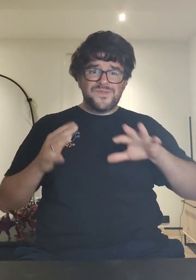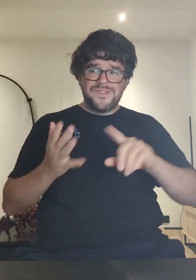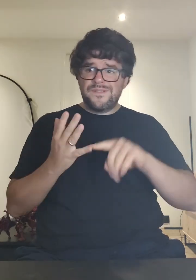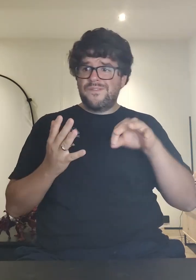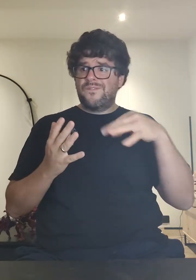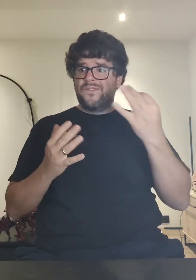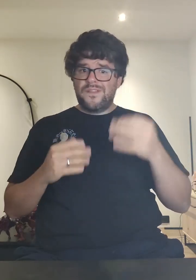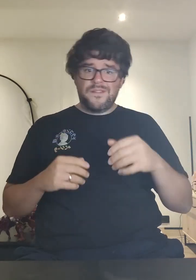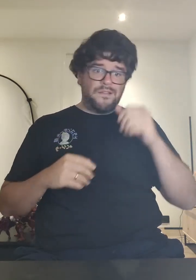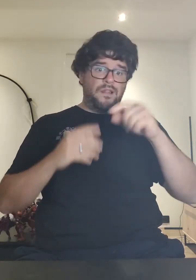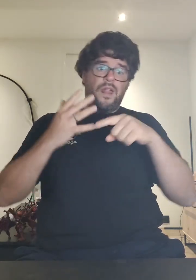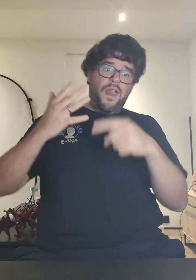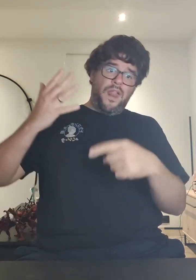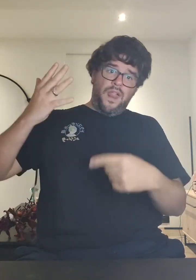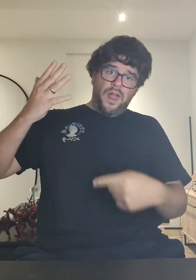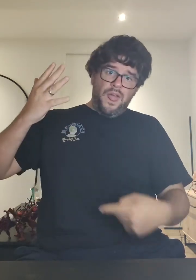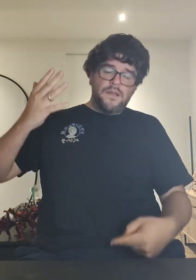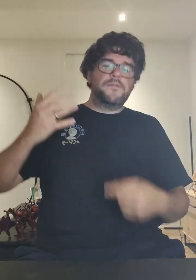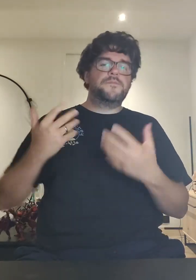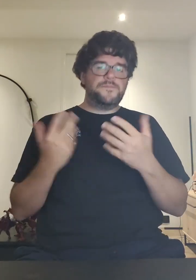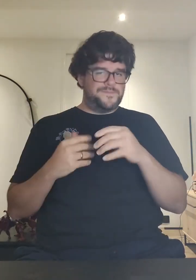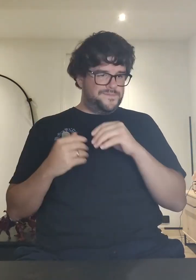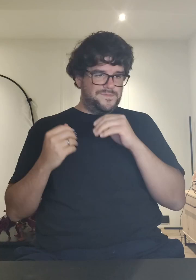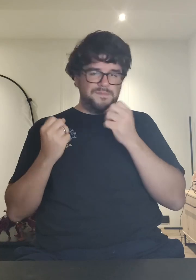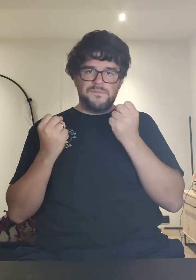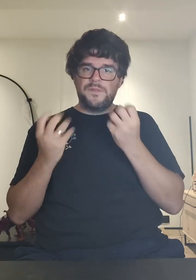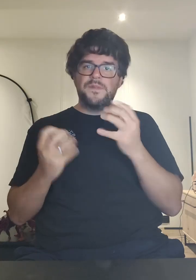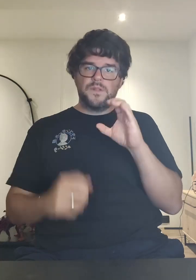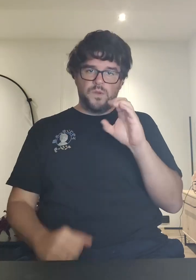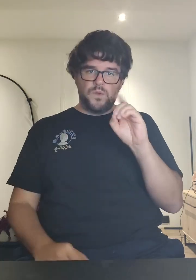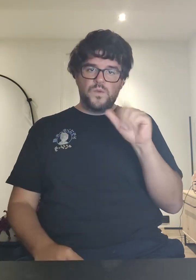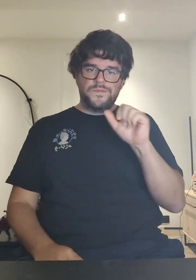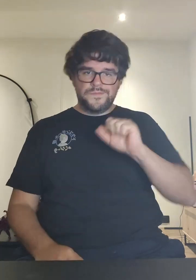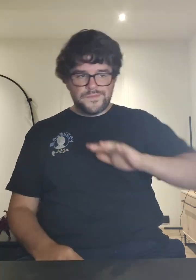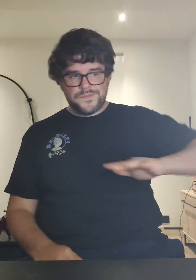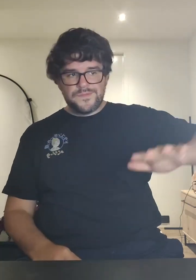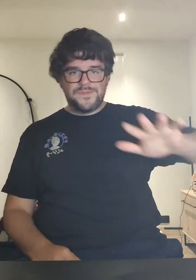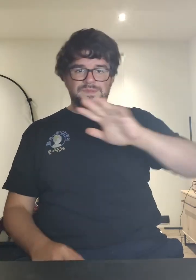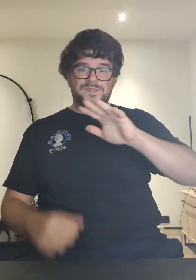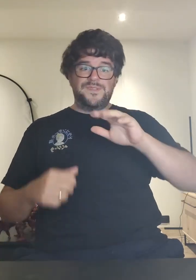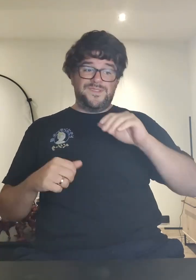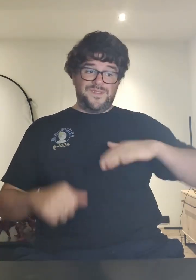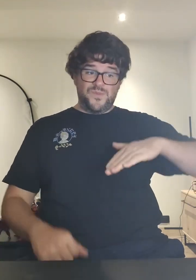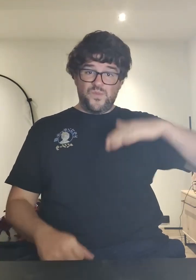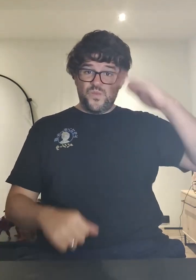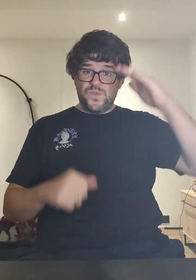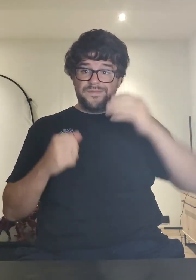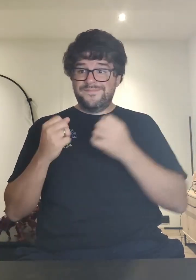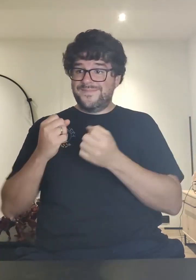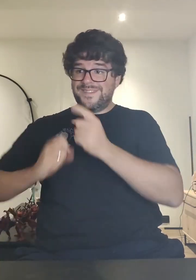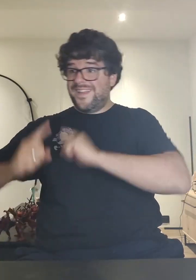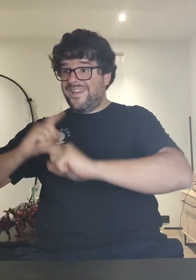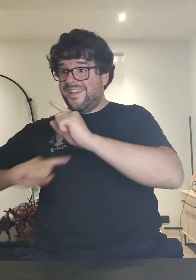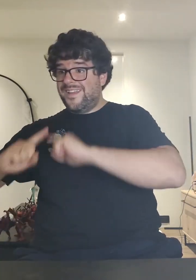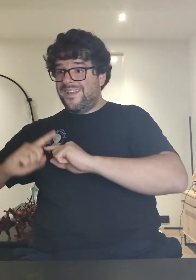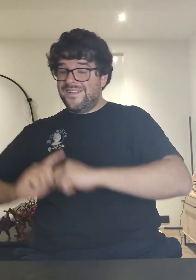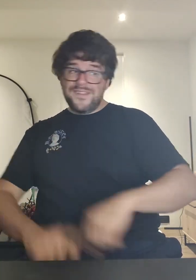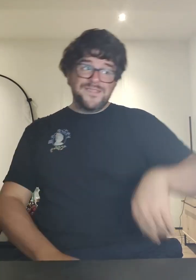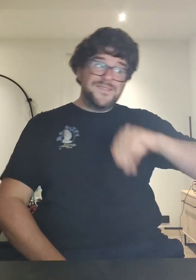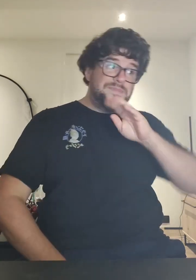live in Canada and Australia and France, and too many more to mention. There are CODAs all over the world. These are